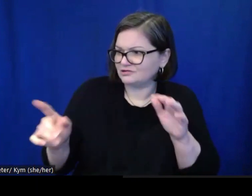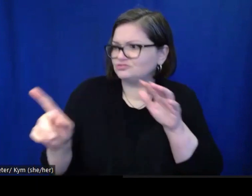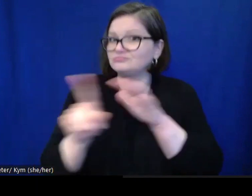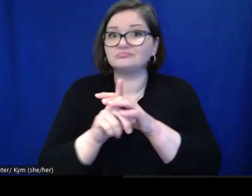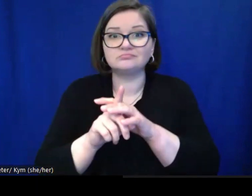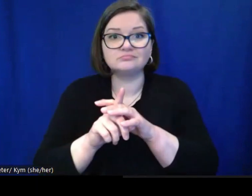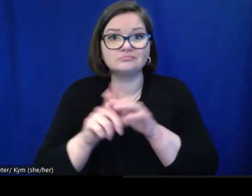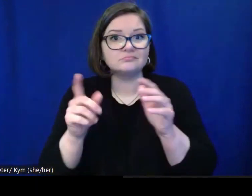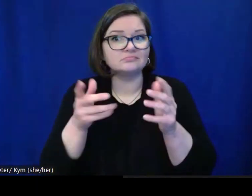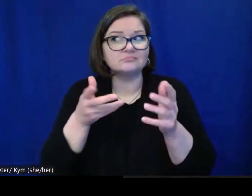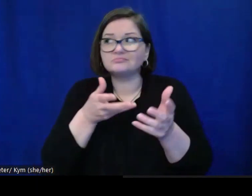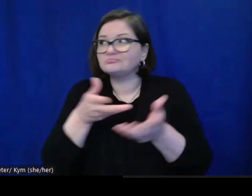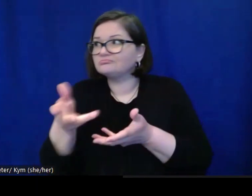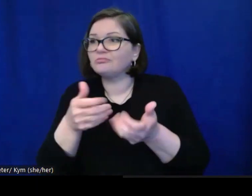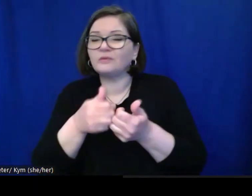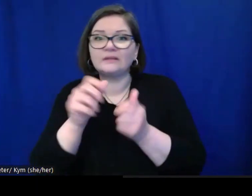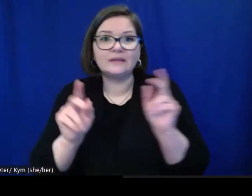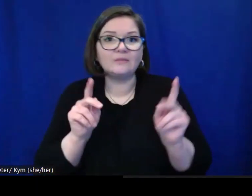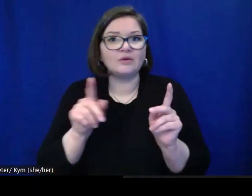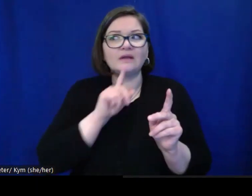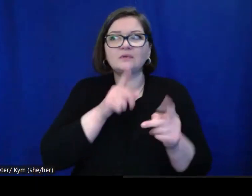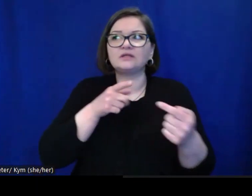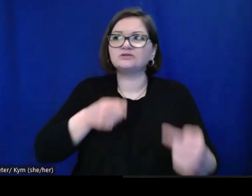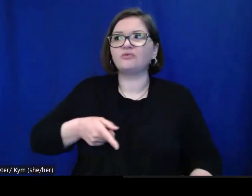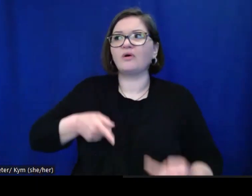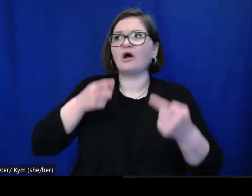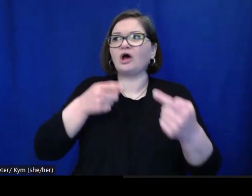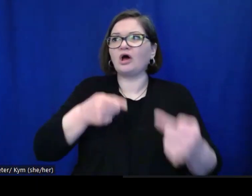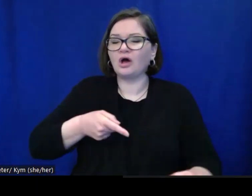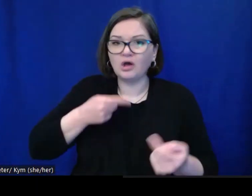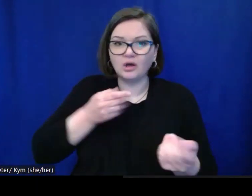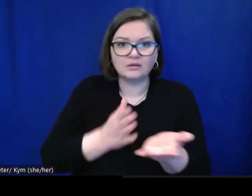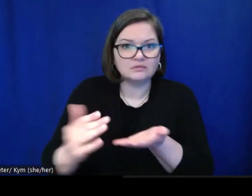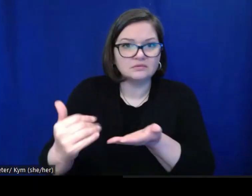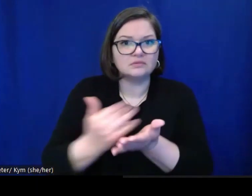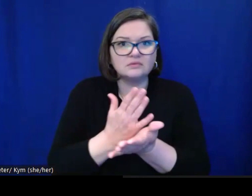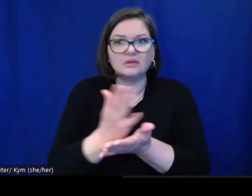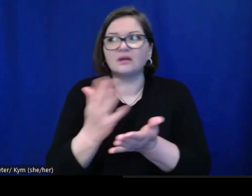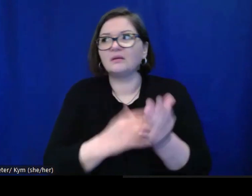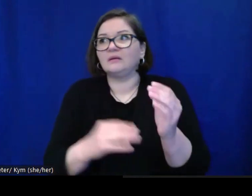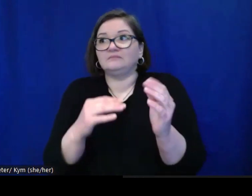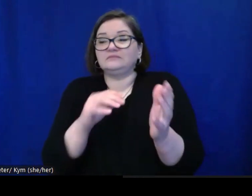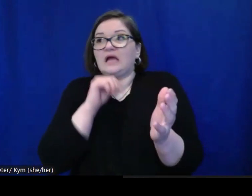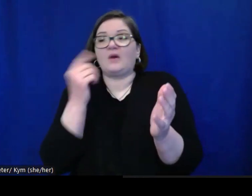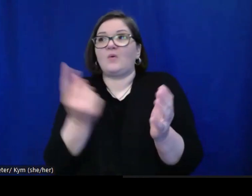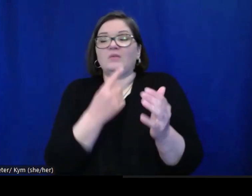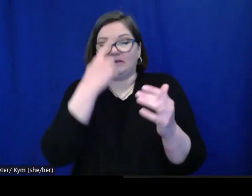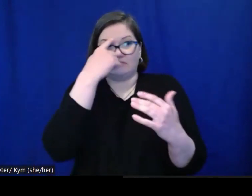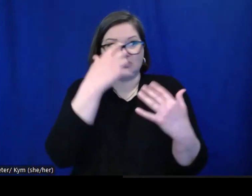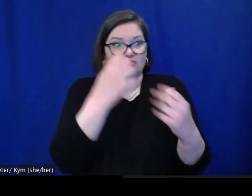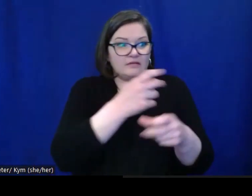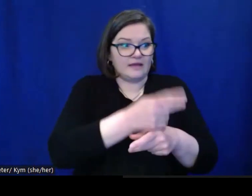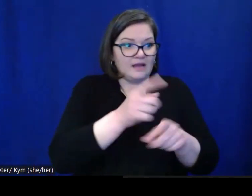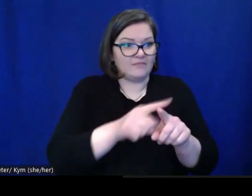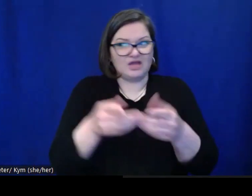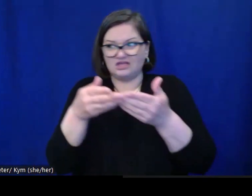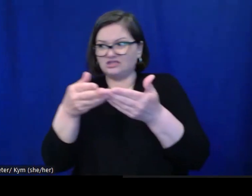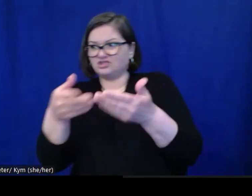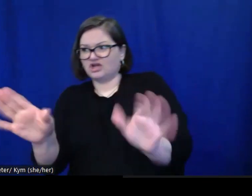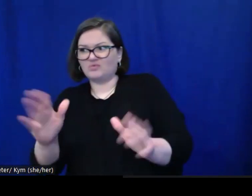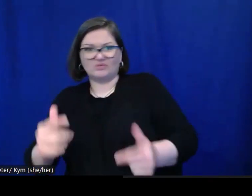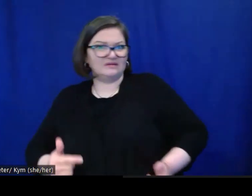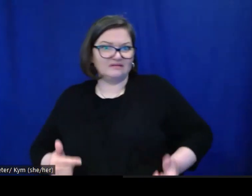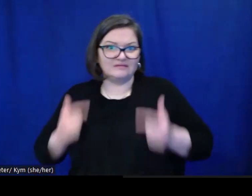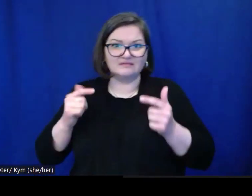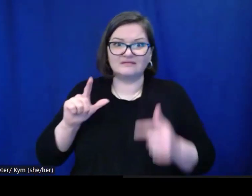much difficulty navigating beyond mental health care, just in general, just navigating life because of those things.